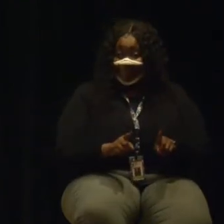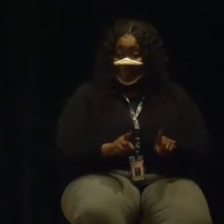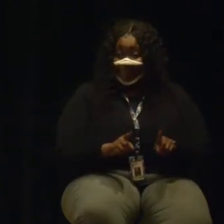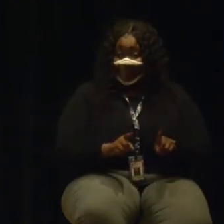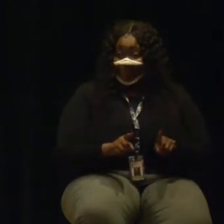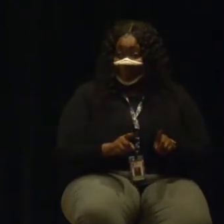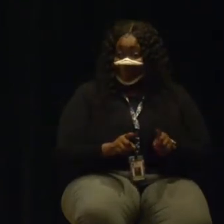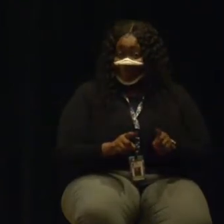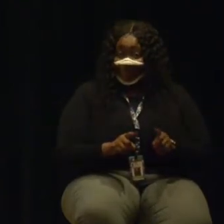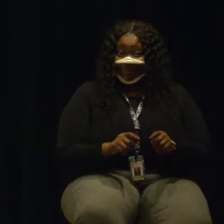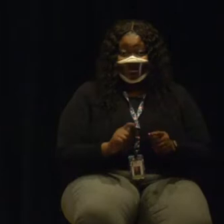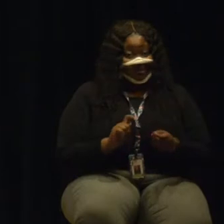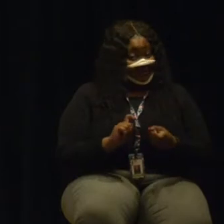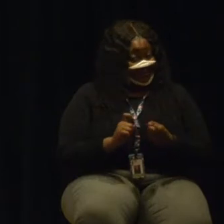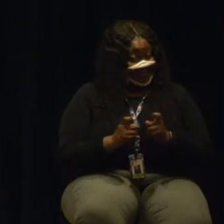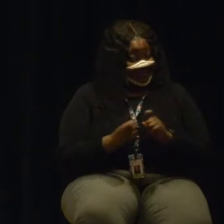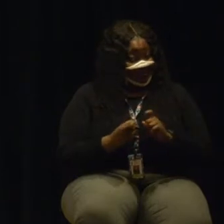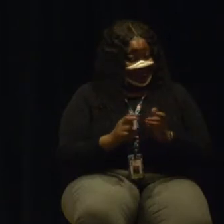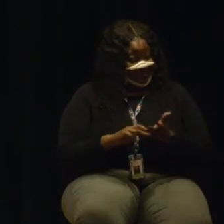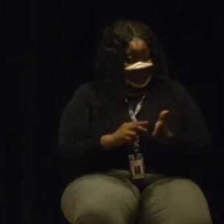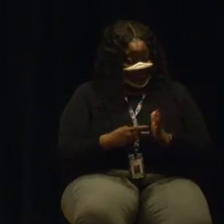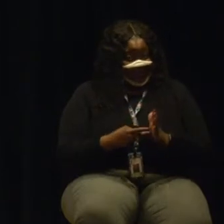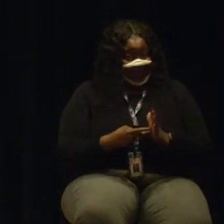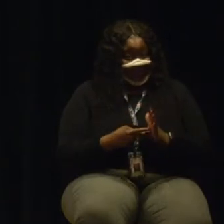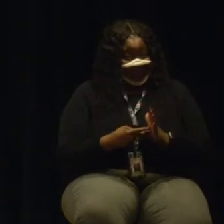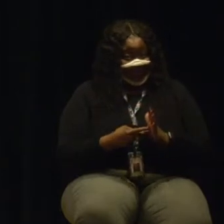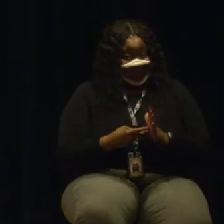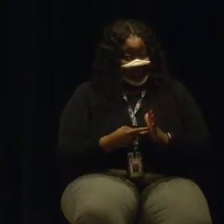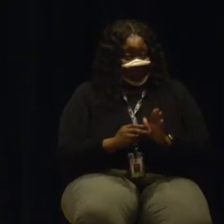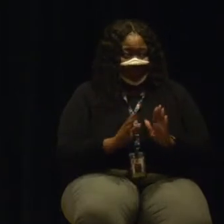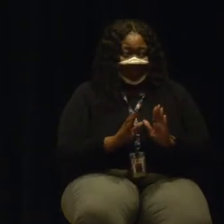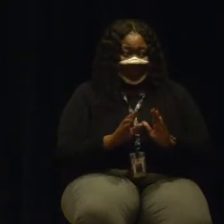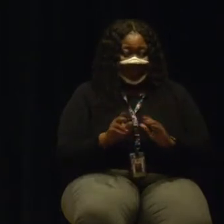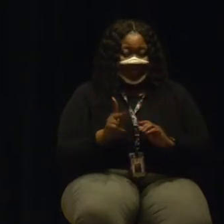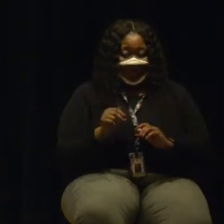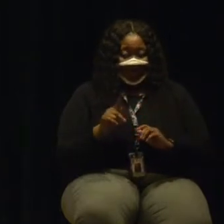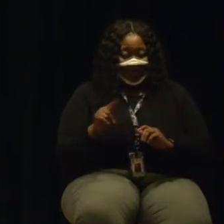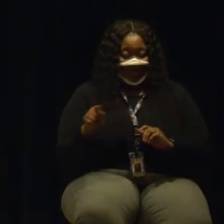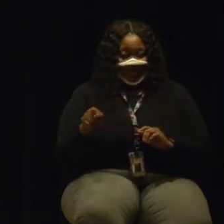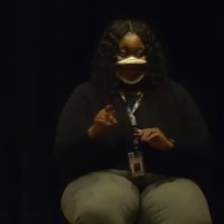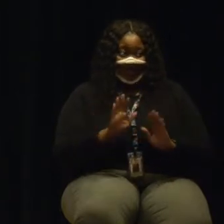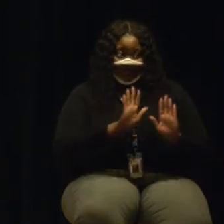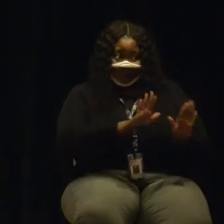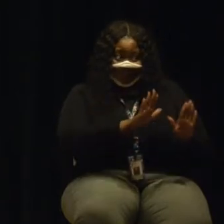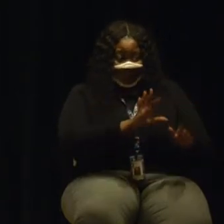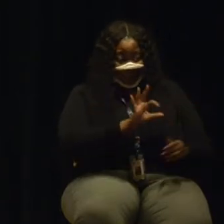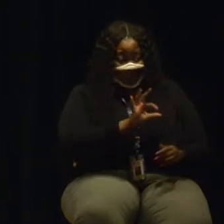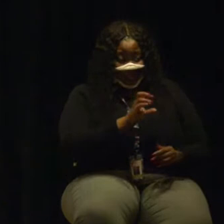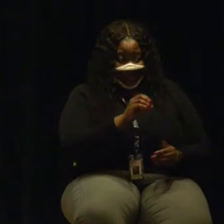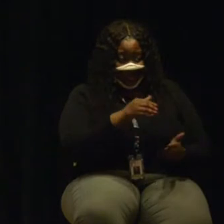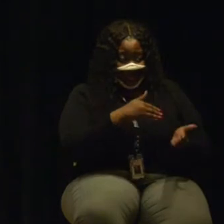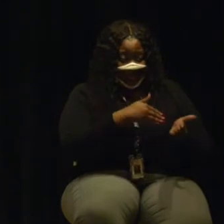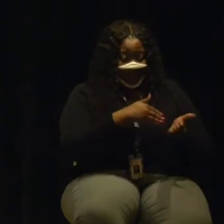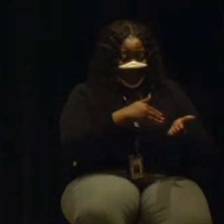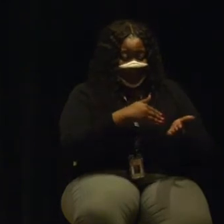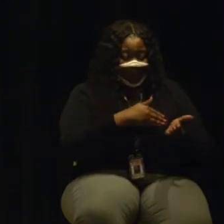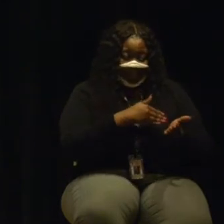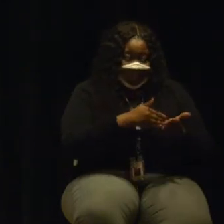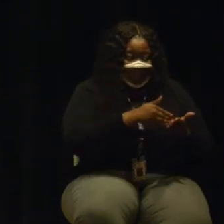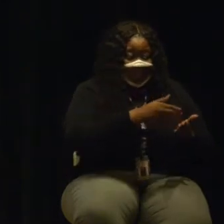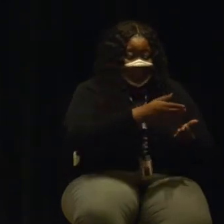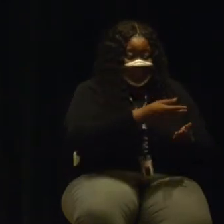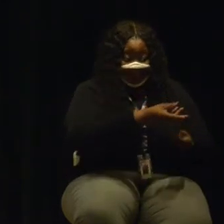But does that change the fact that he could have been like, hey Nike, instead of giving me $90 million, why don't you give it to all these organizations fighting this fight?